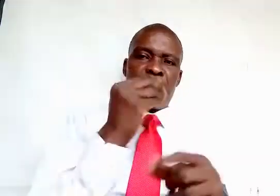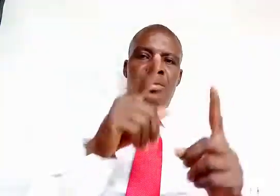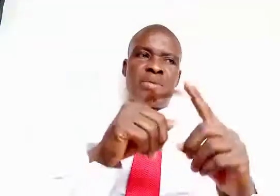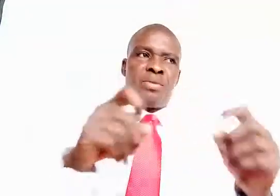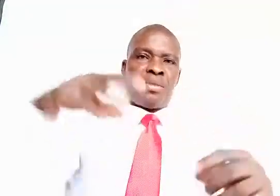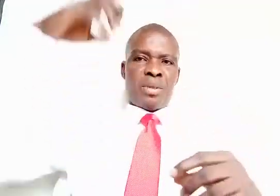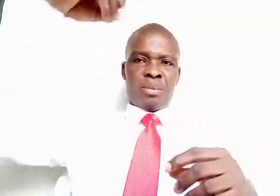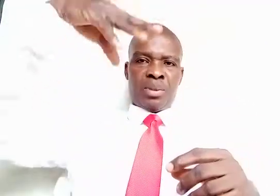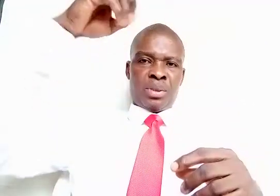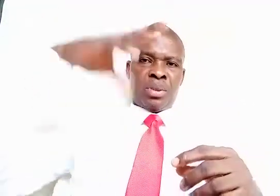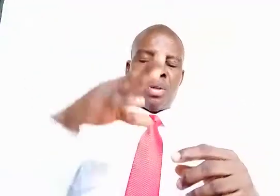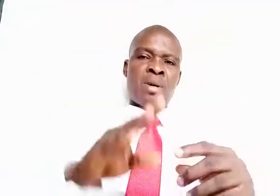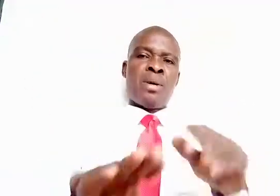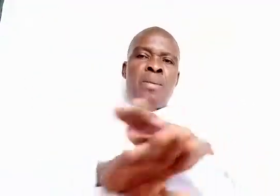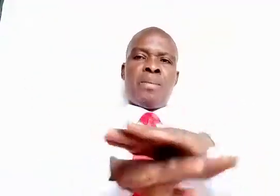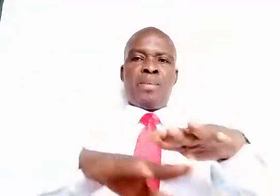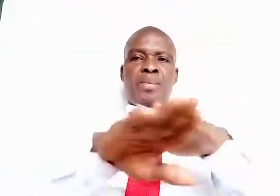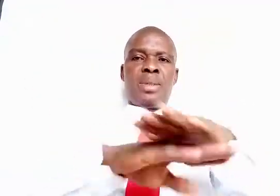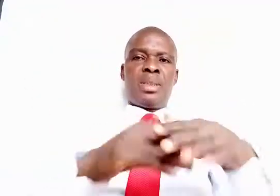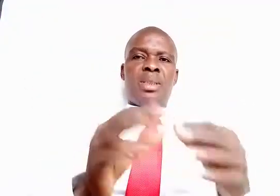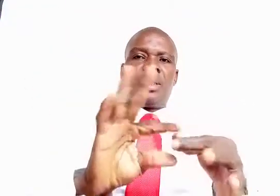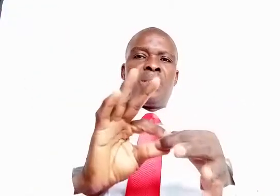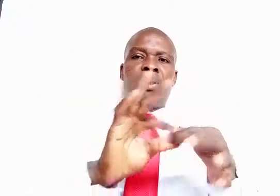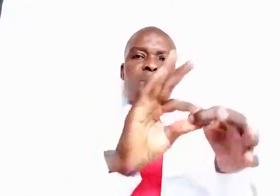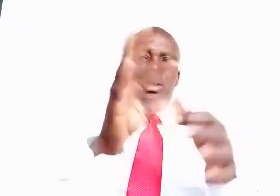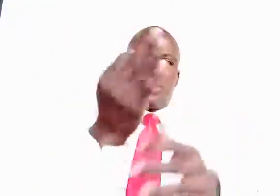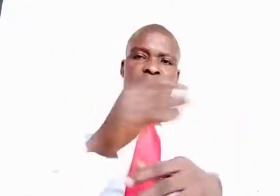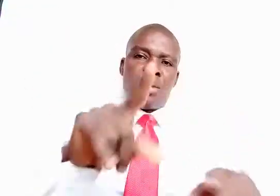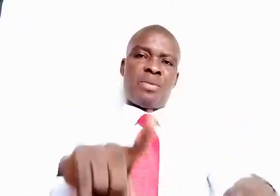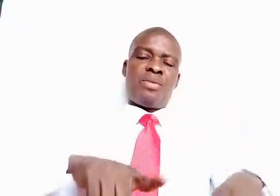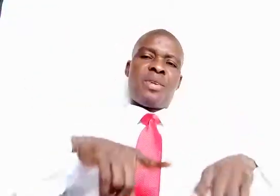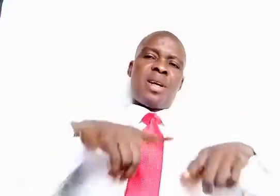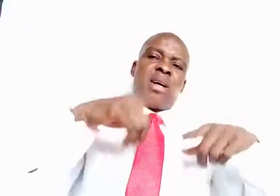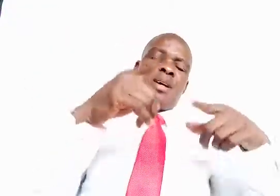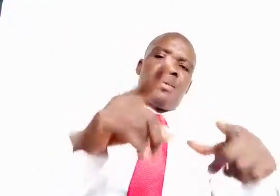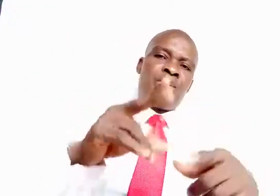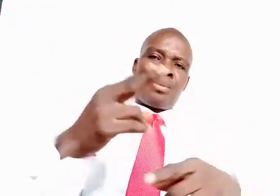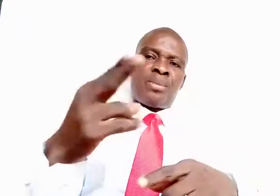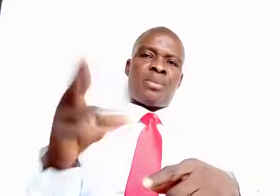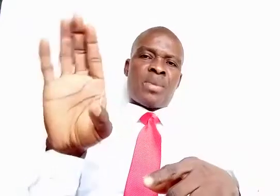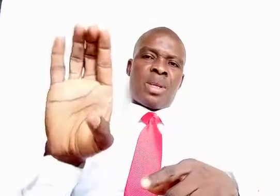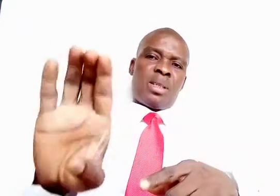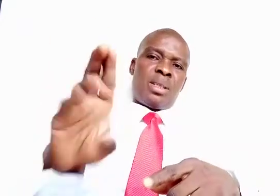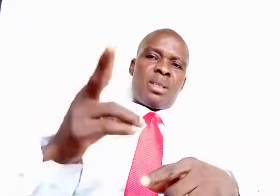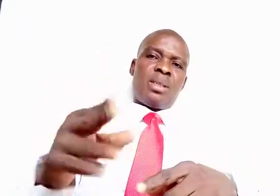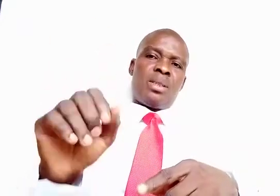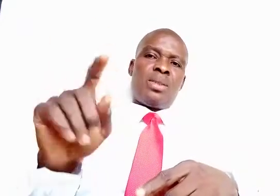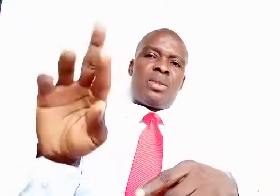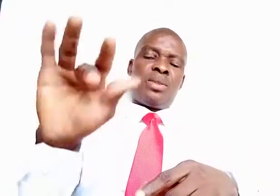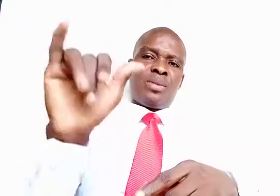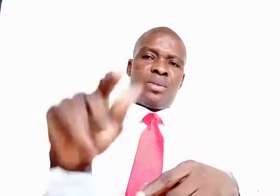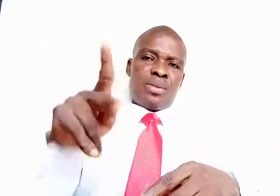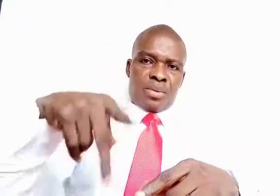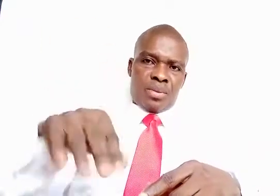the basic unit of life. Chlorophyll: this is the green pigment in plants.